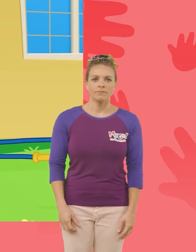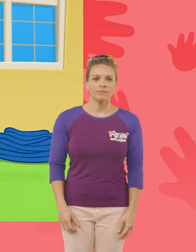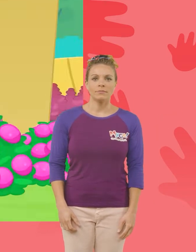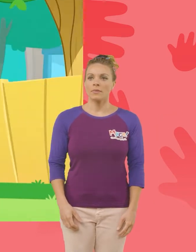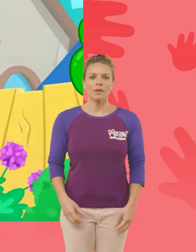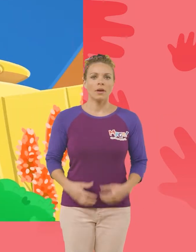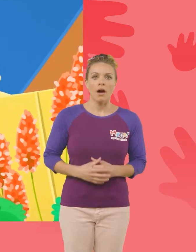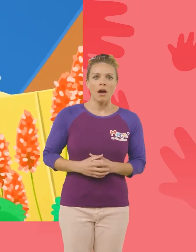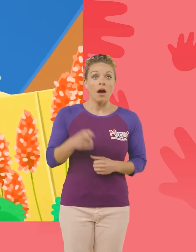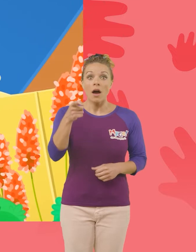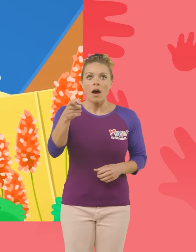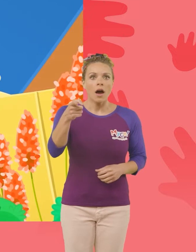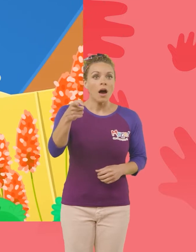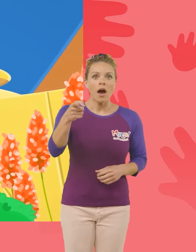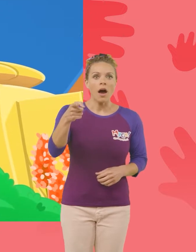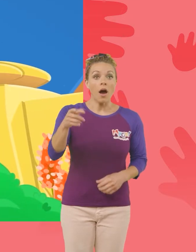Is that awful?